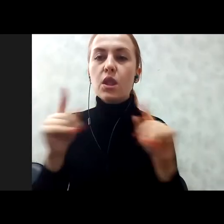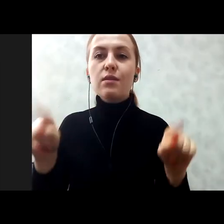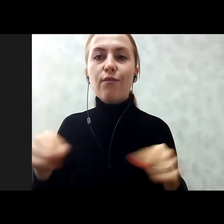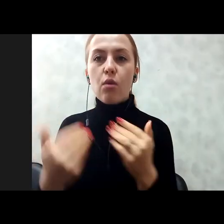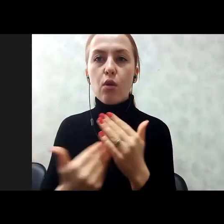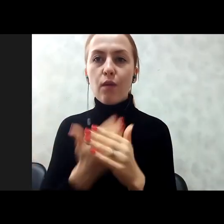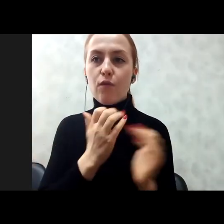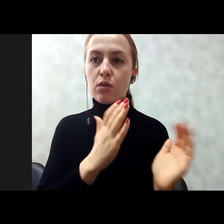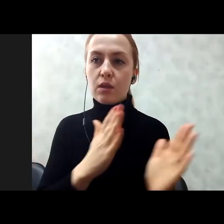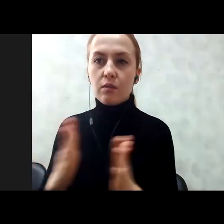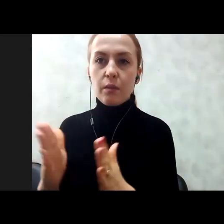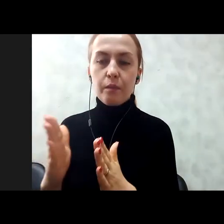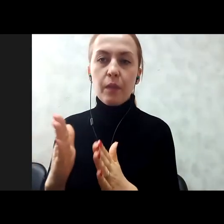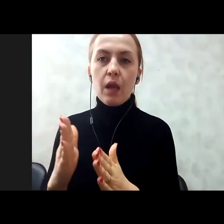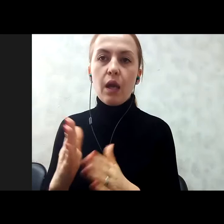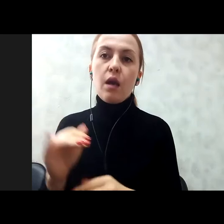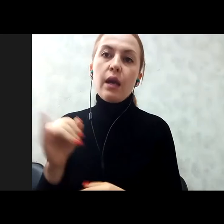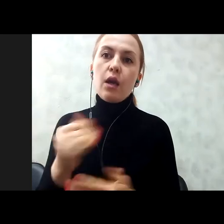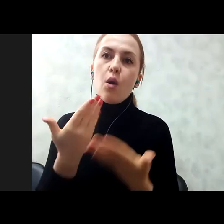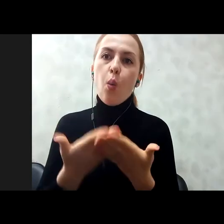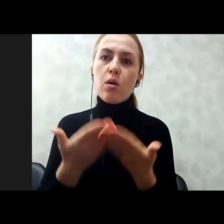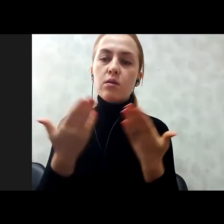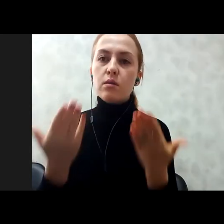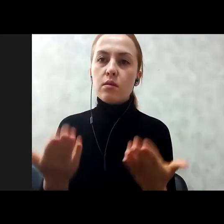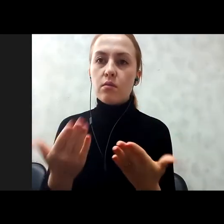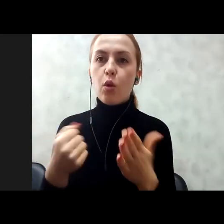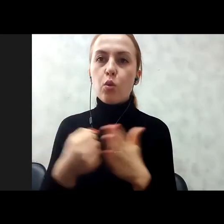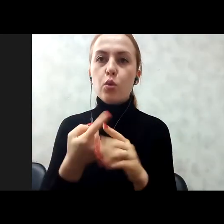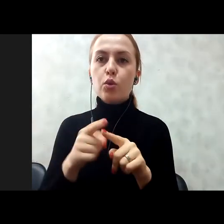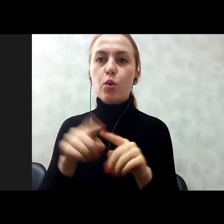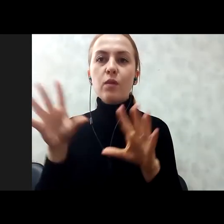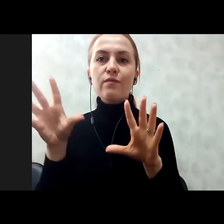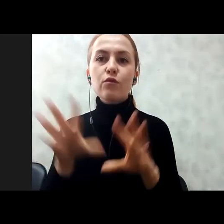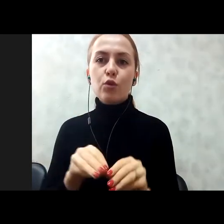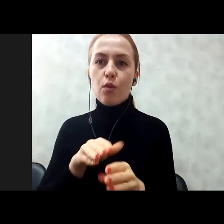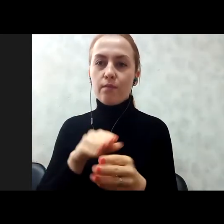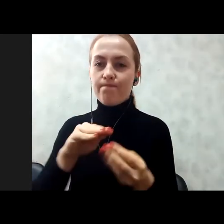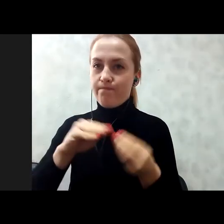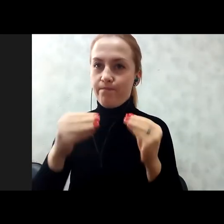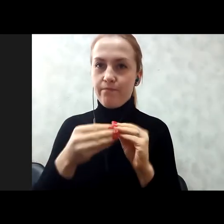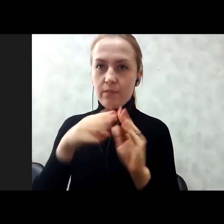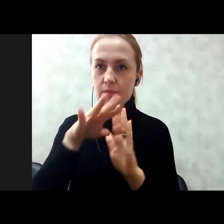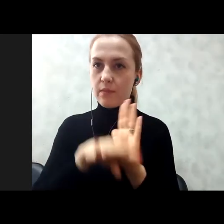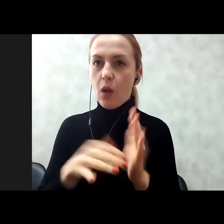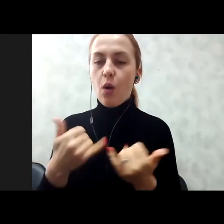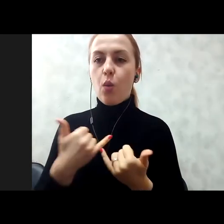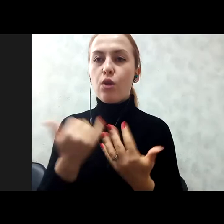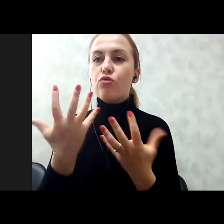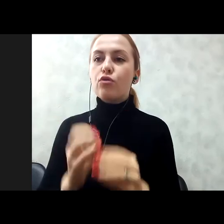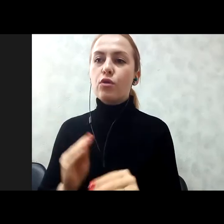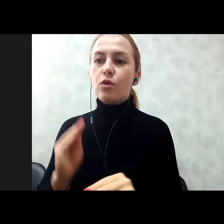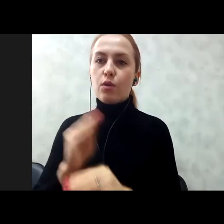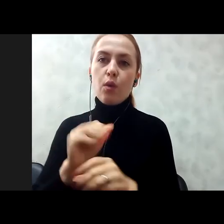it comes to the setting up of the new e-system IFES elections. And to crown it